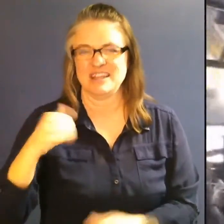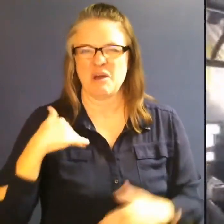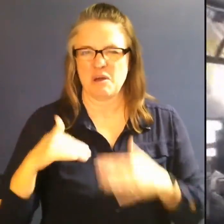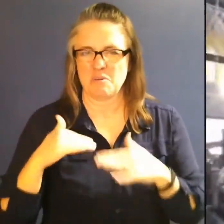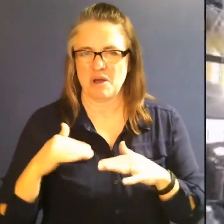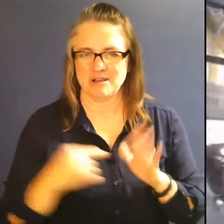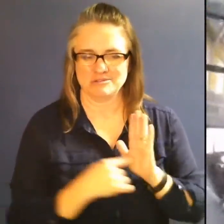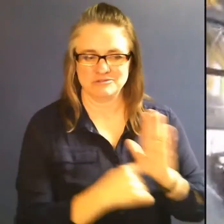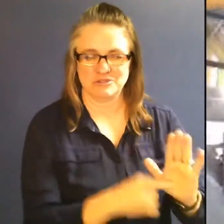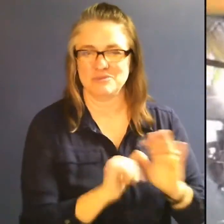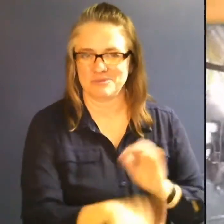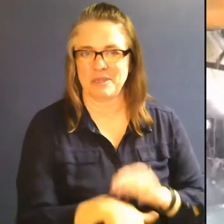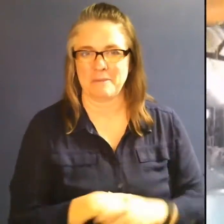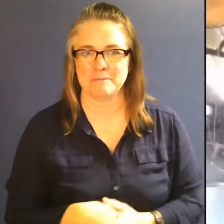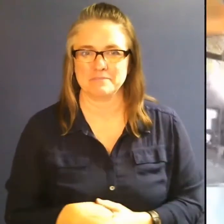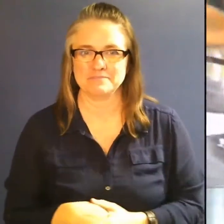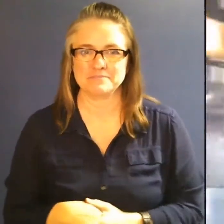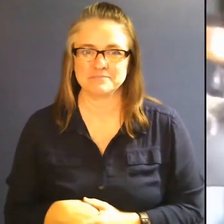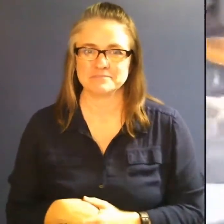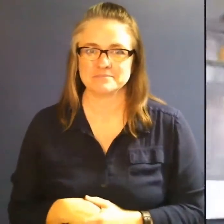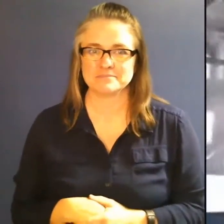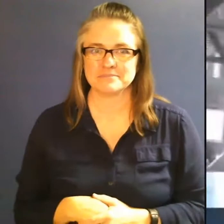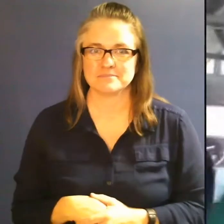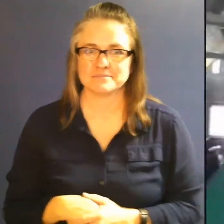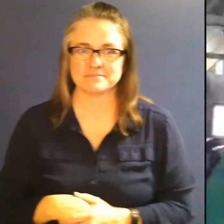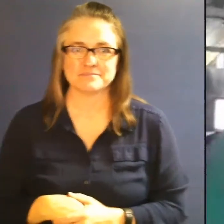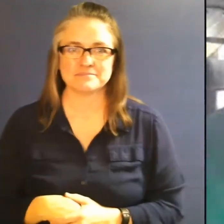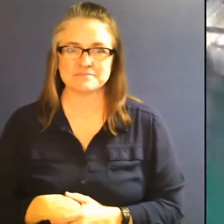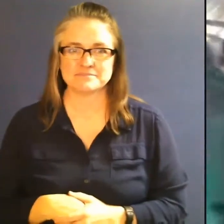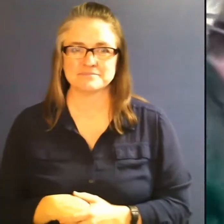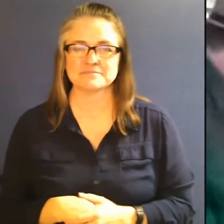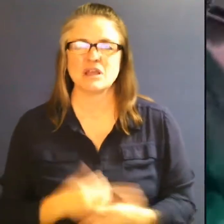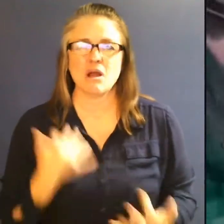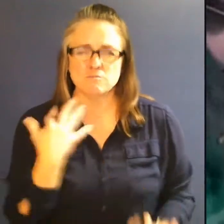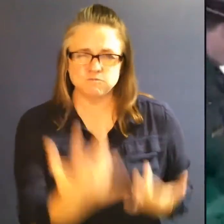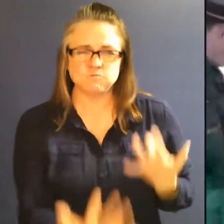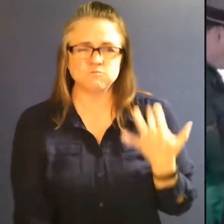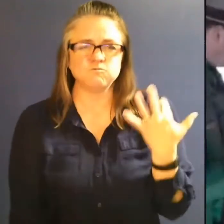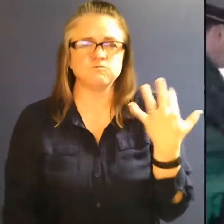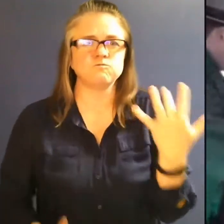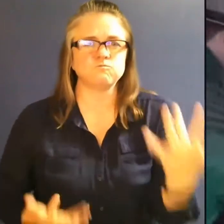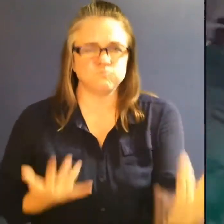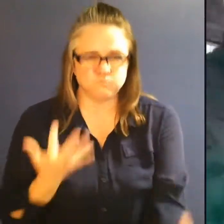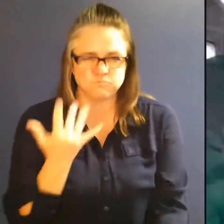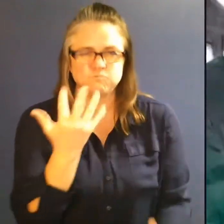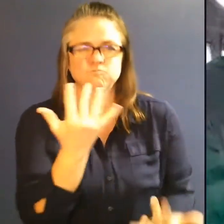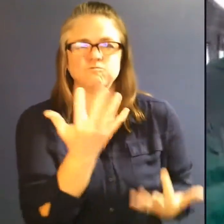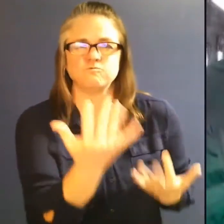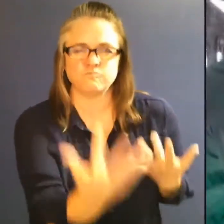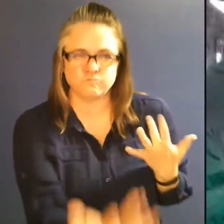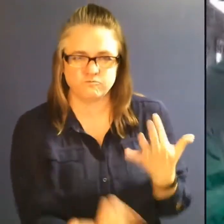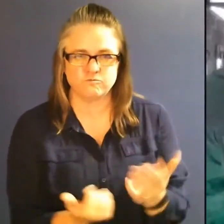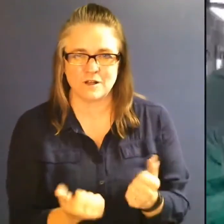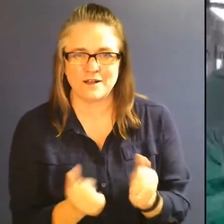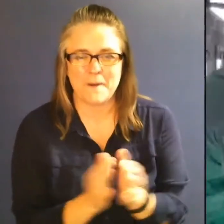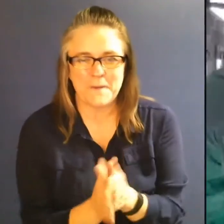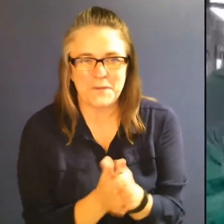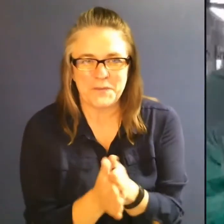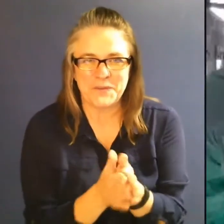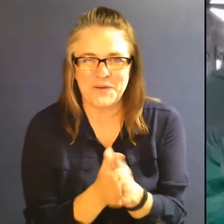that. So get a good rolling boil with a good fire here. Man, it's cold. That's nice.